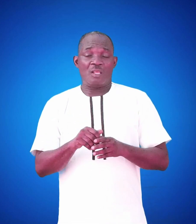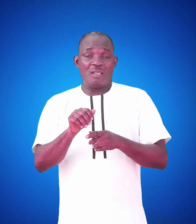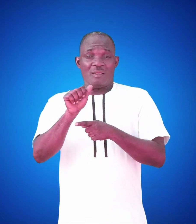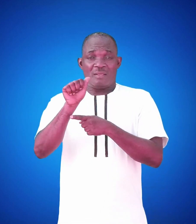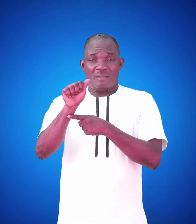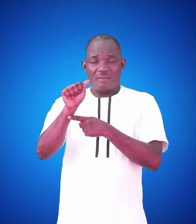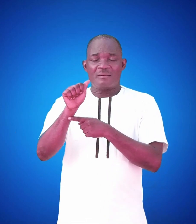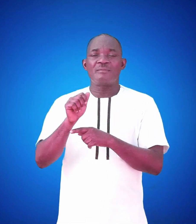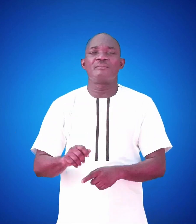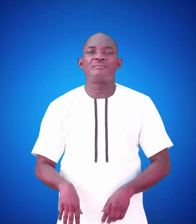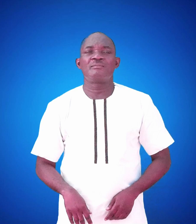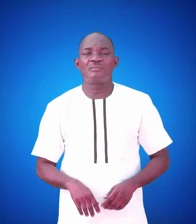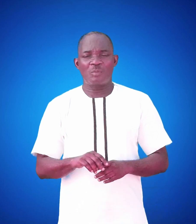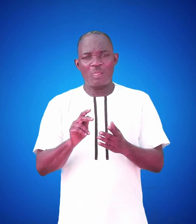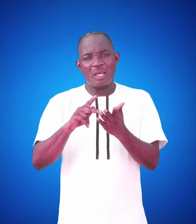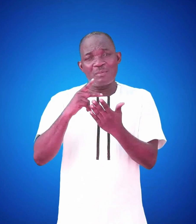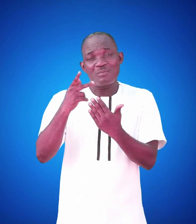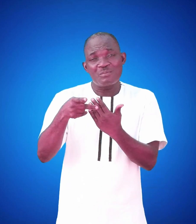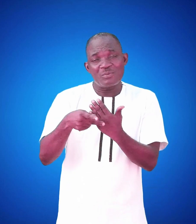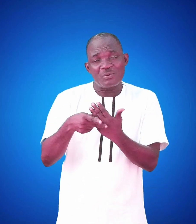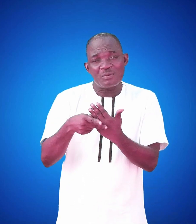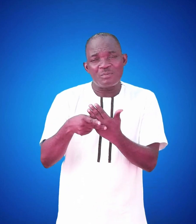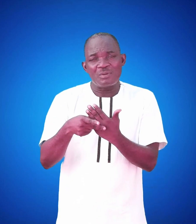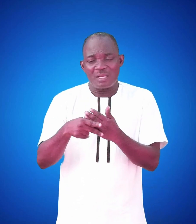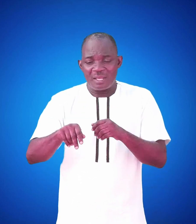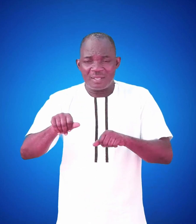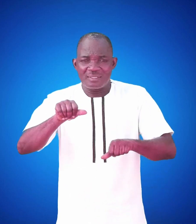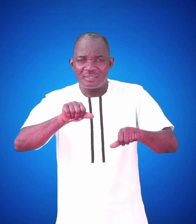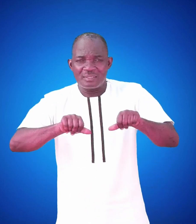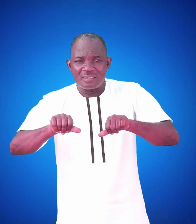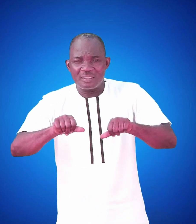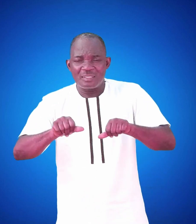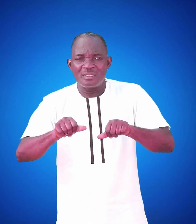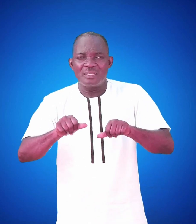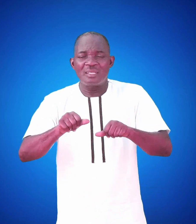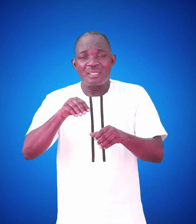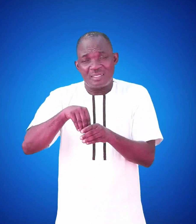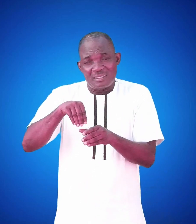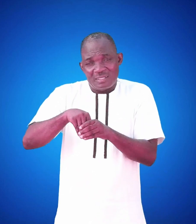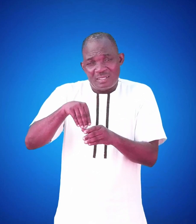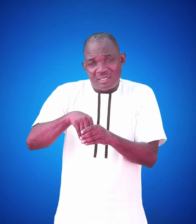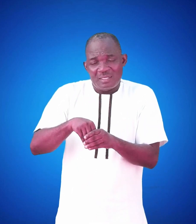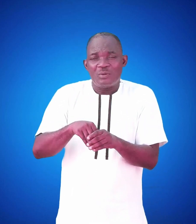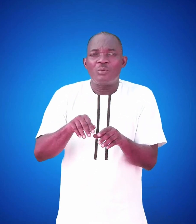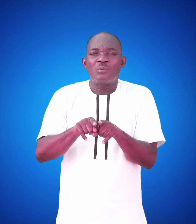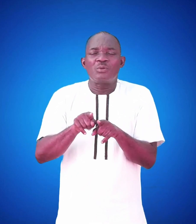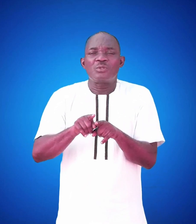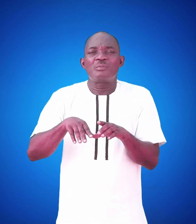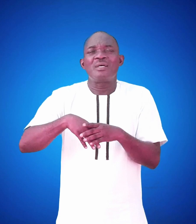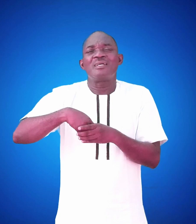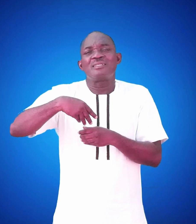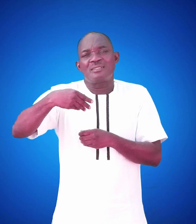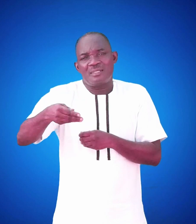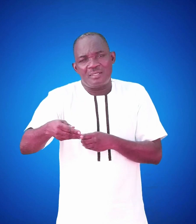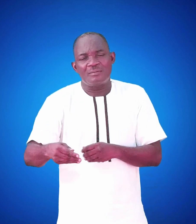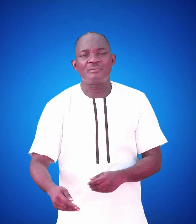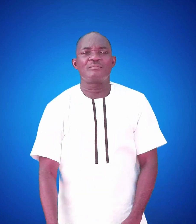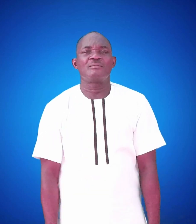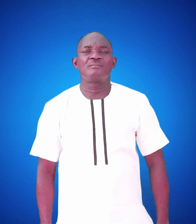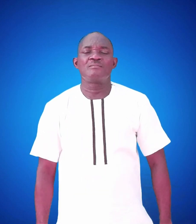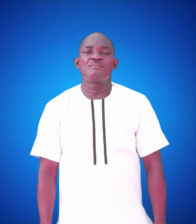A. The program is assessed internally and